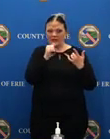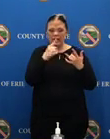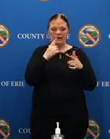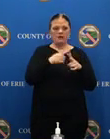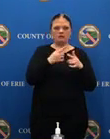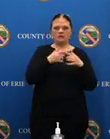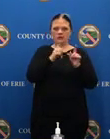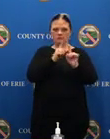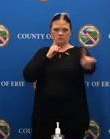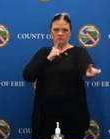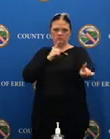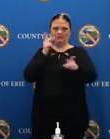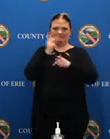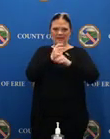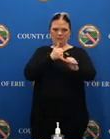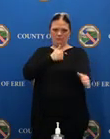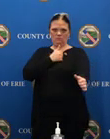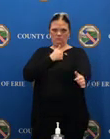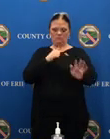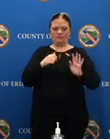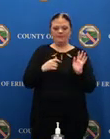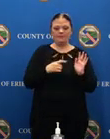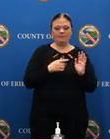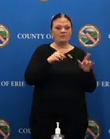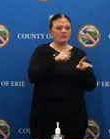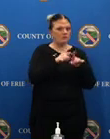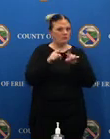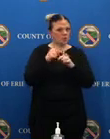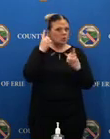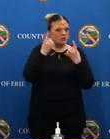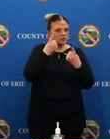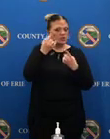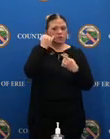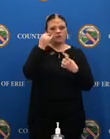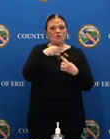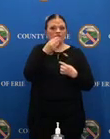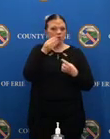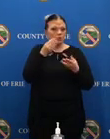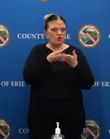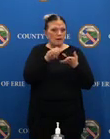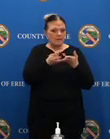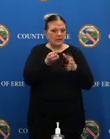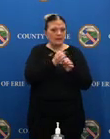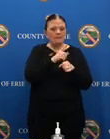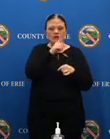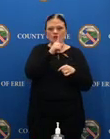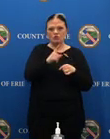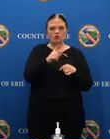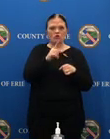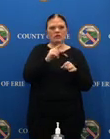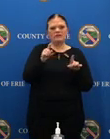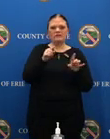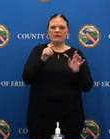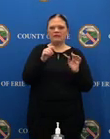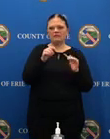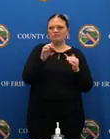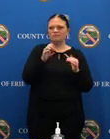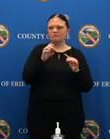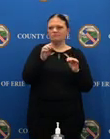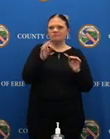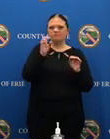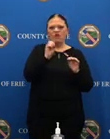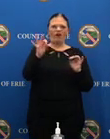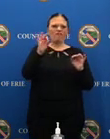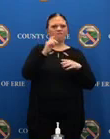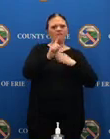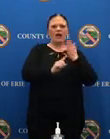as possible. And then also you might consider when you go grocery shopping, make sure it's off-peak hours to decrease the likelihood you'll